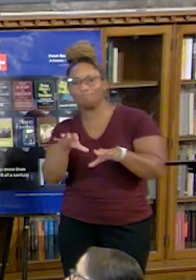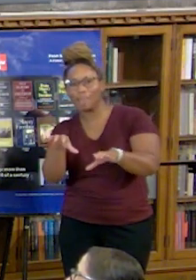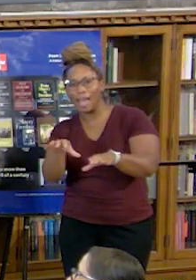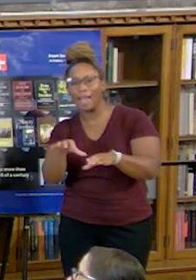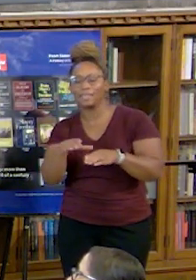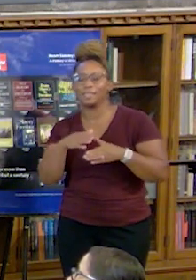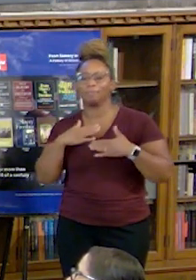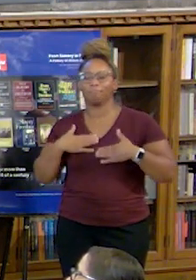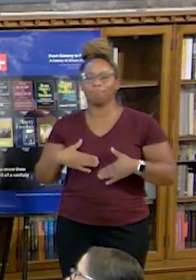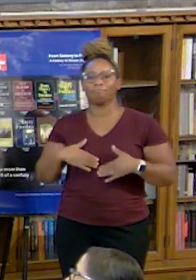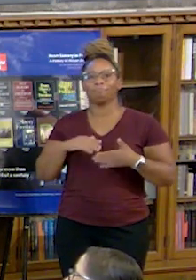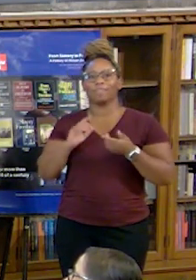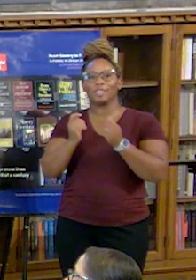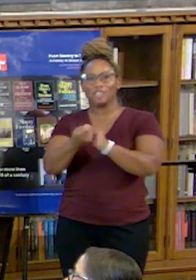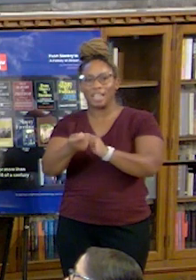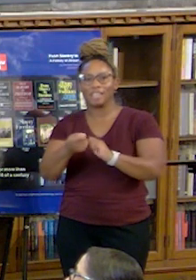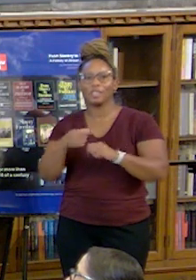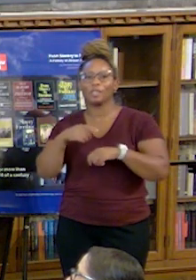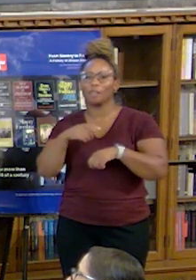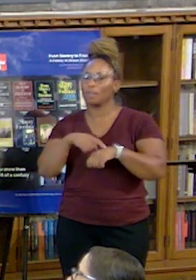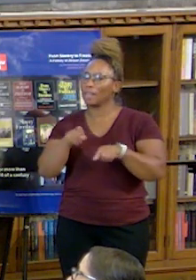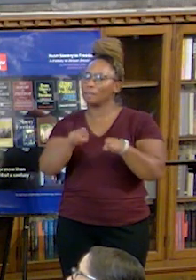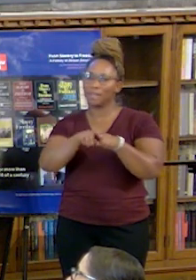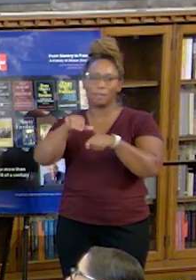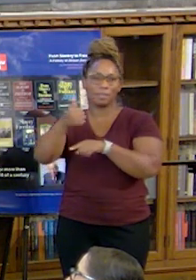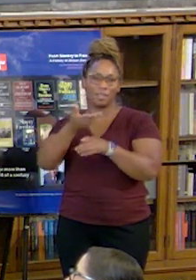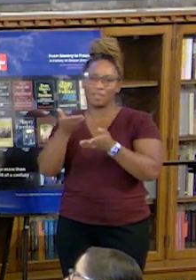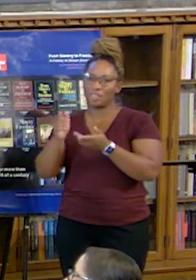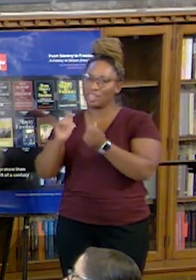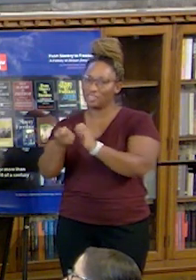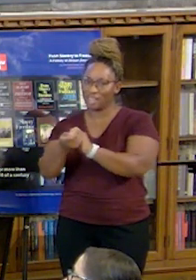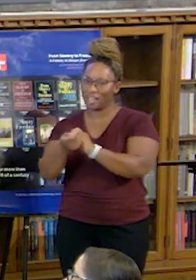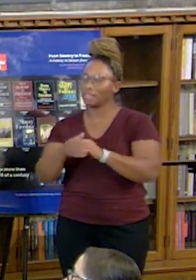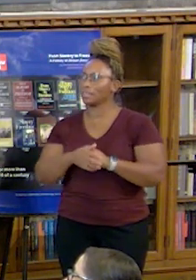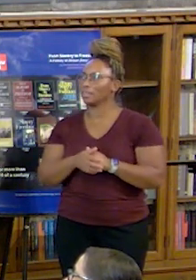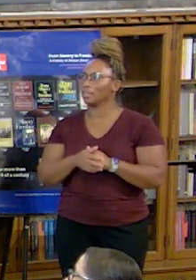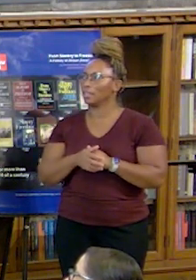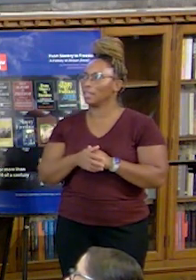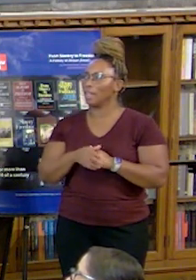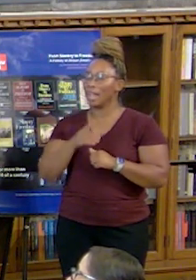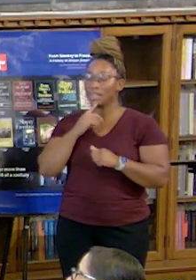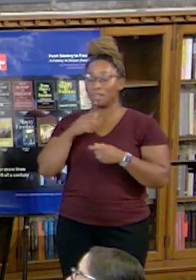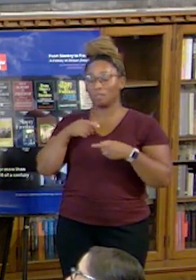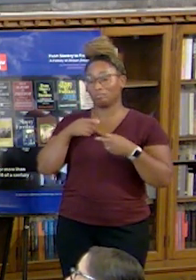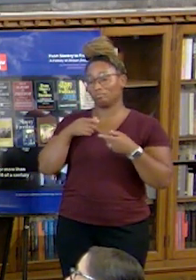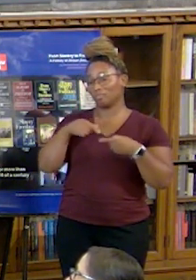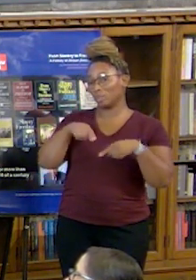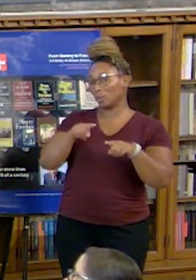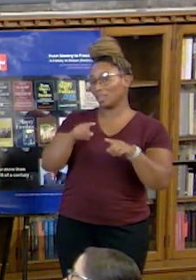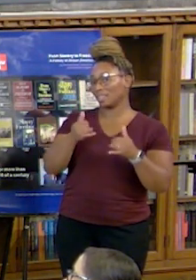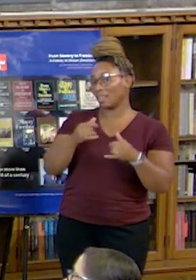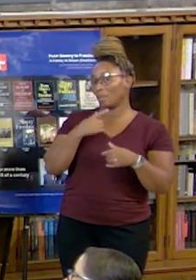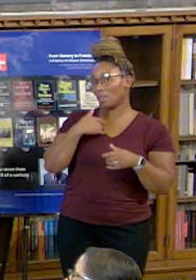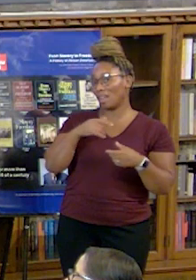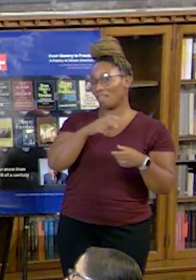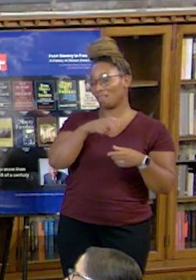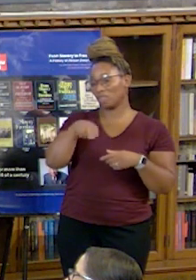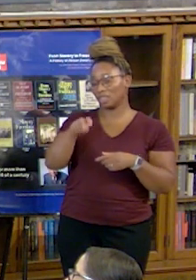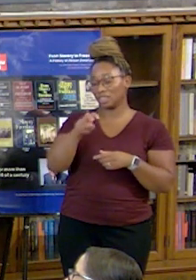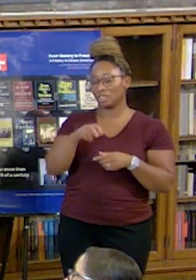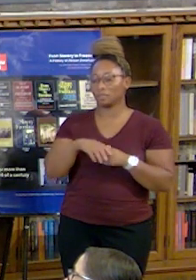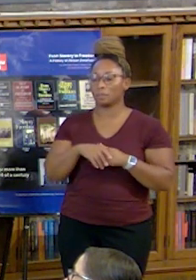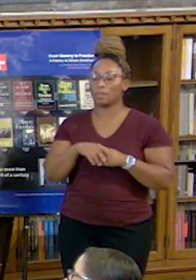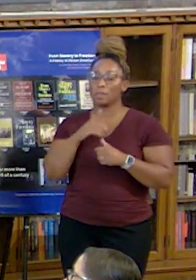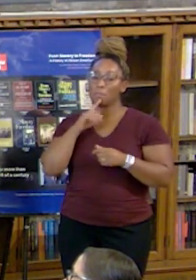and body changes over time same and we're in a moment of change position I also have questions about like what